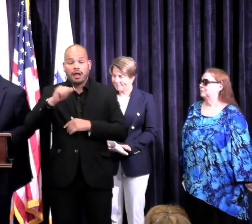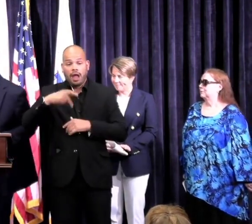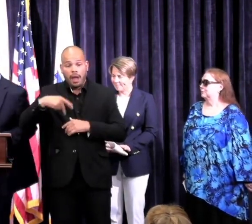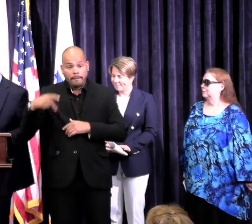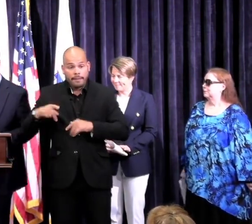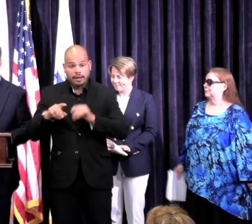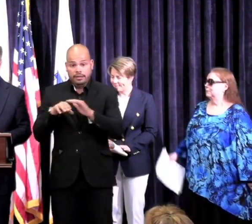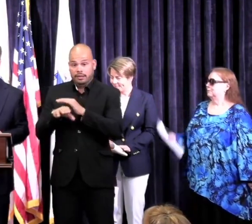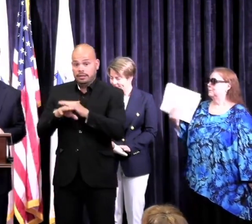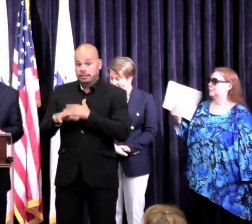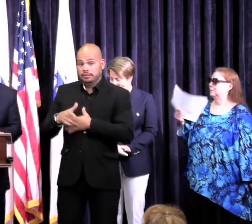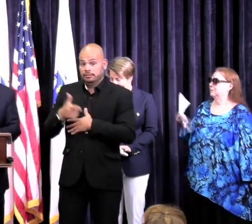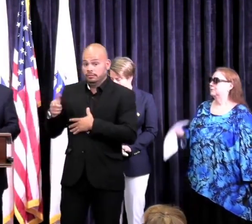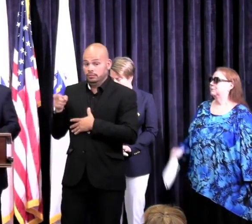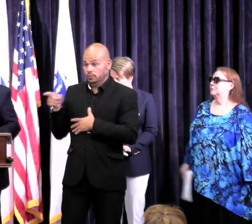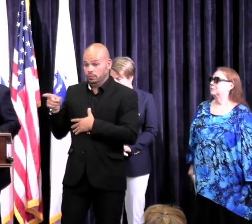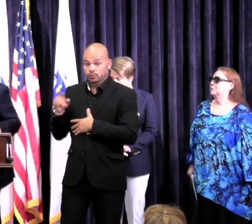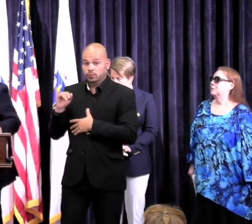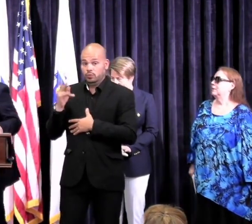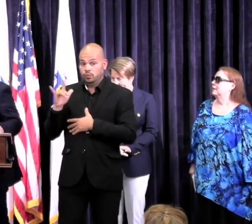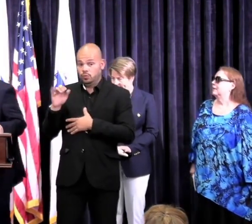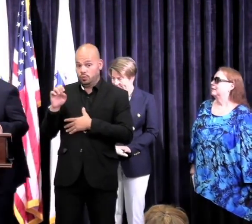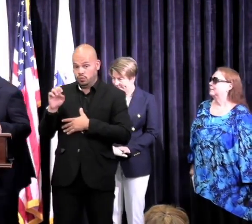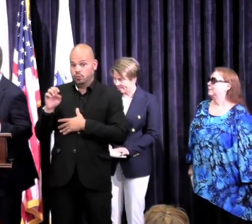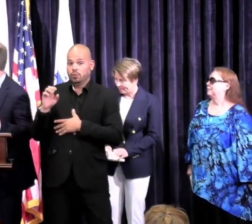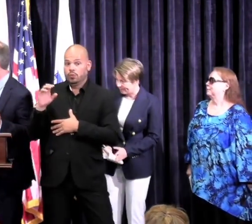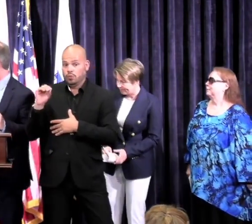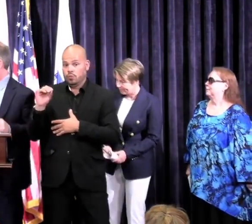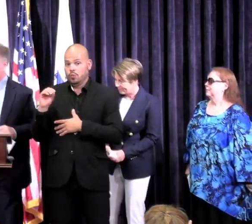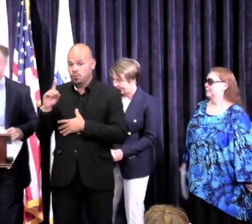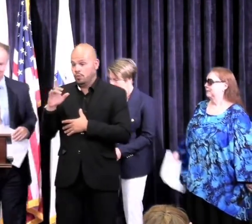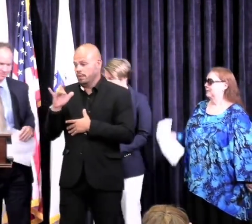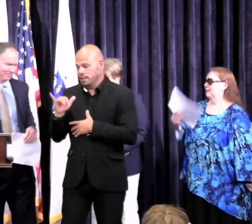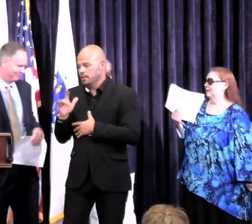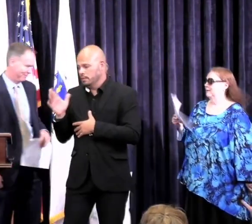next invite Julie O'Leary from the mass office of disability speak